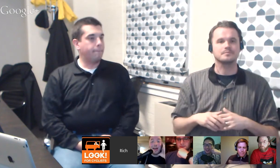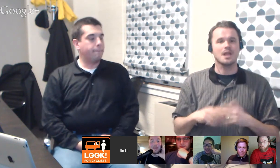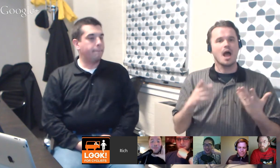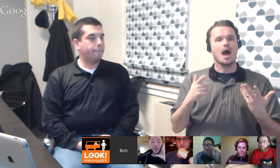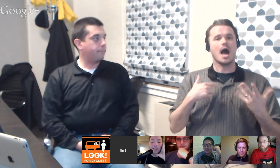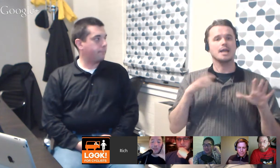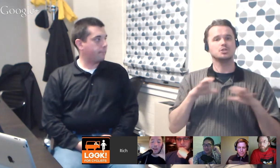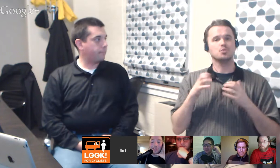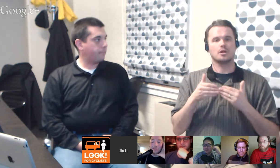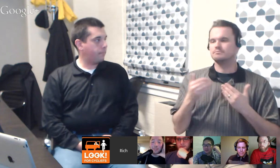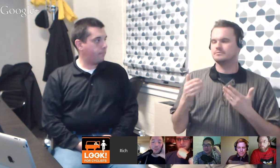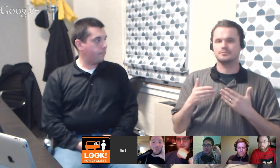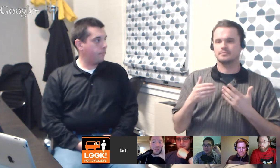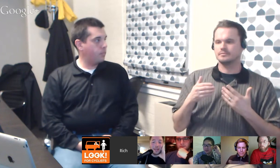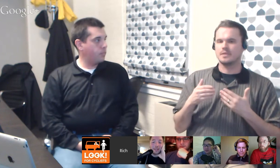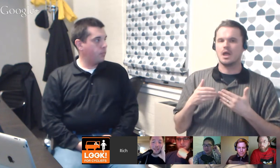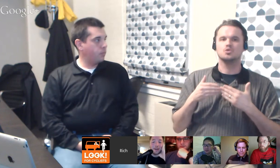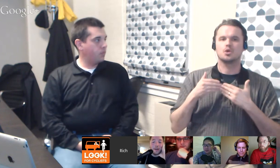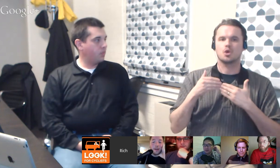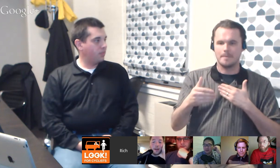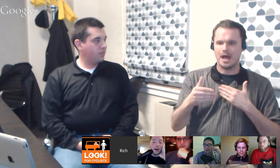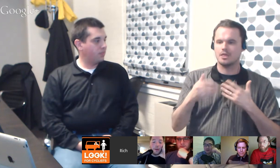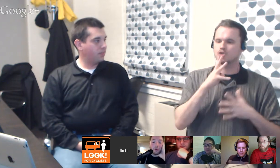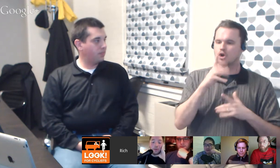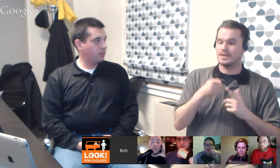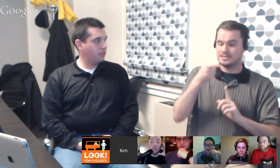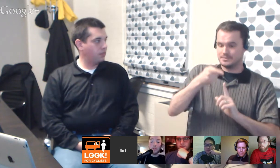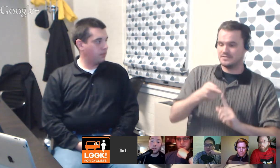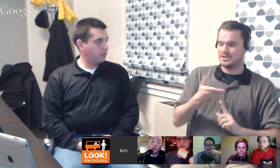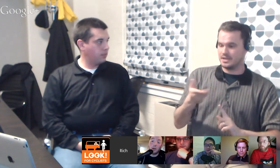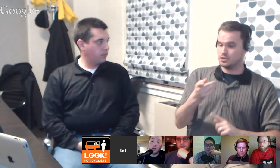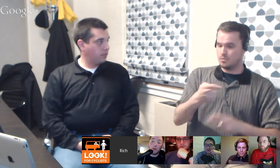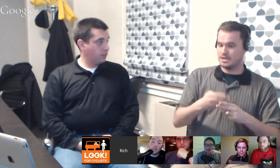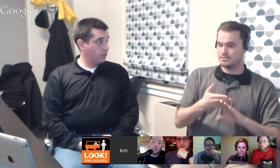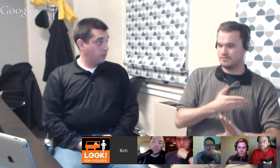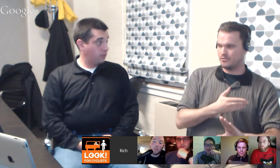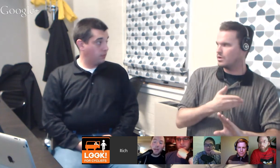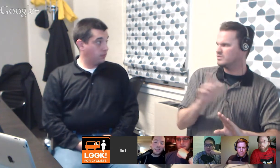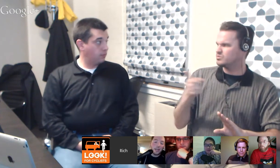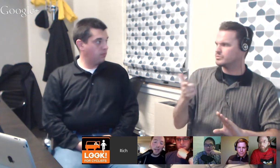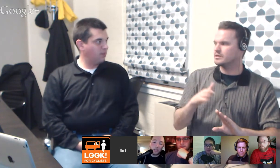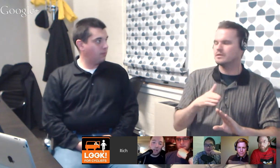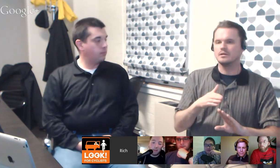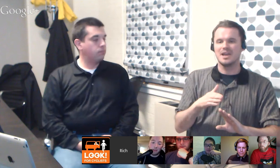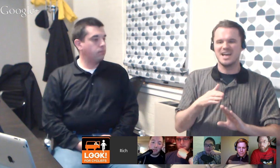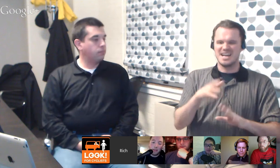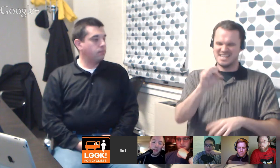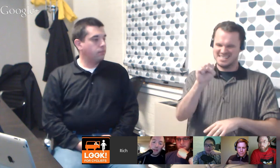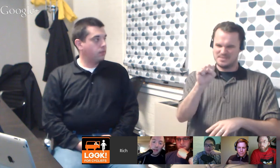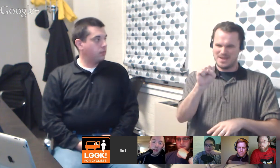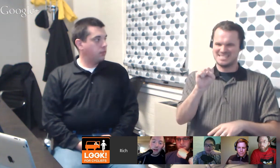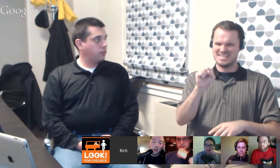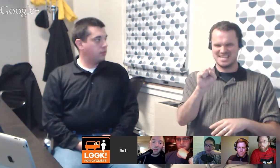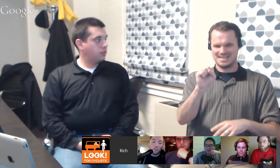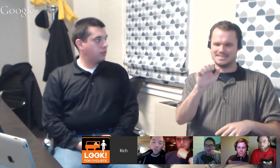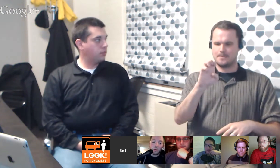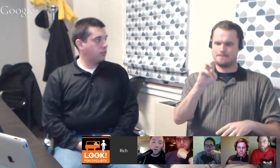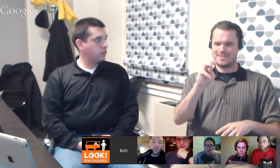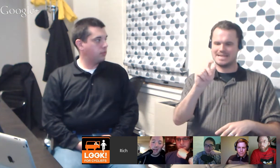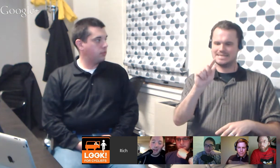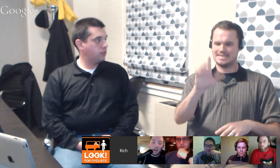down the path of talking about some of these specific things that you had mentioned before the show, and one of those things was semantic HTML.